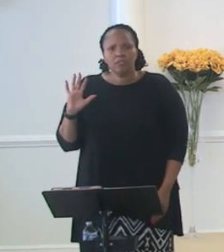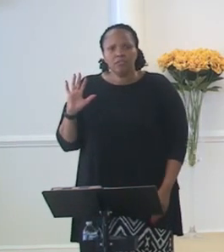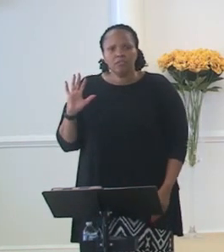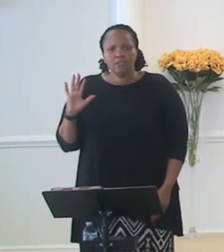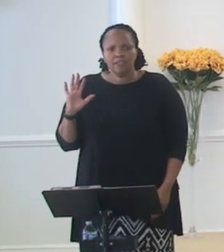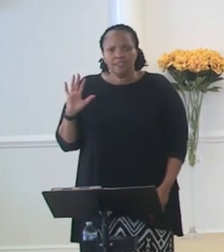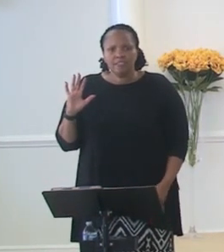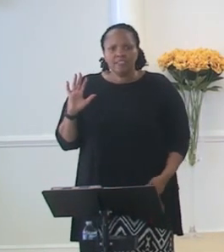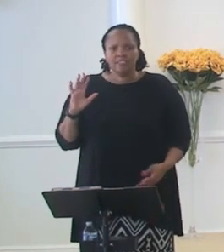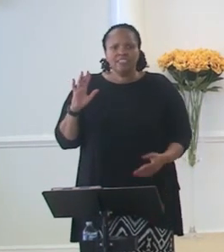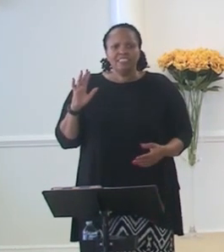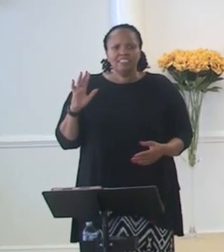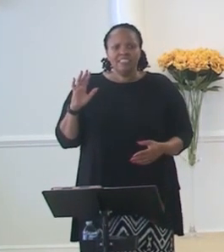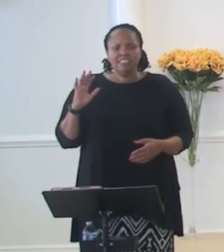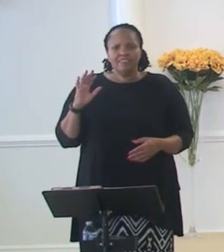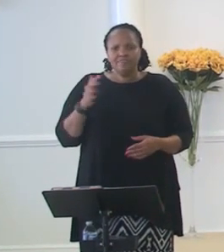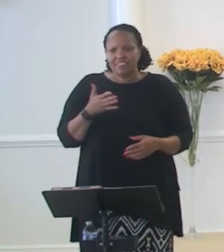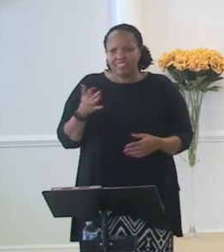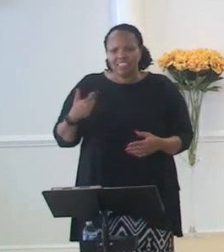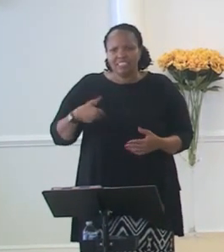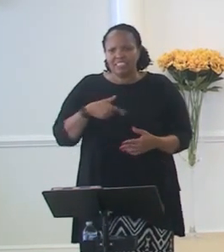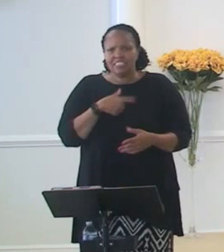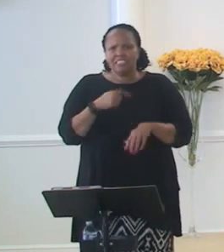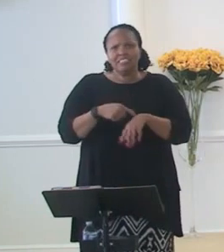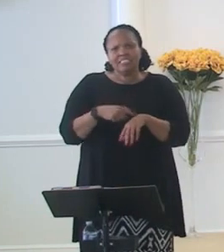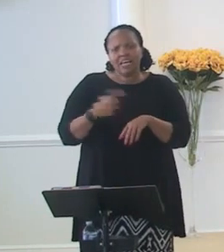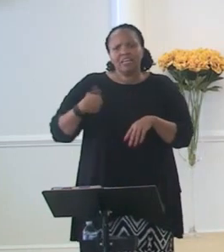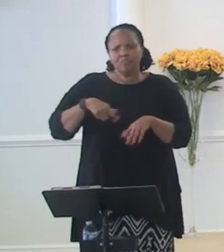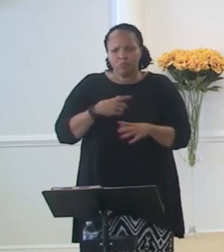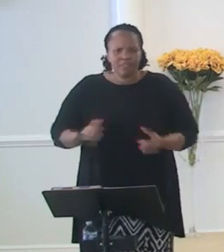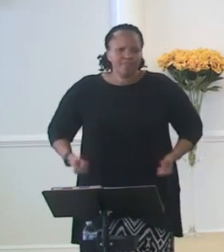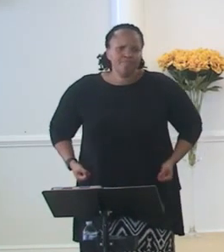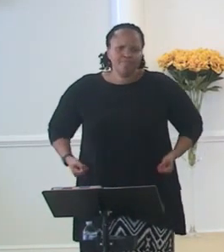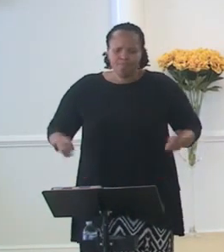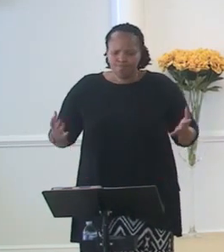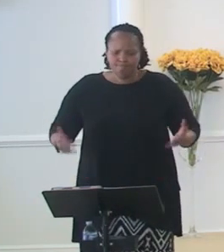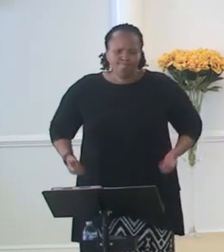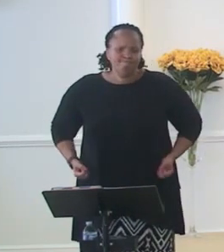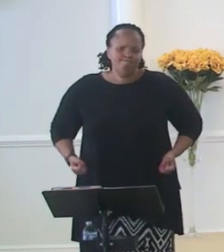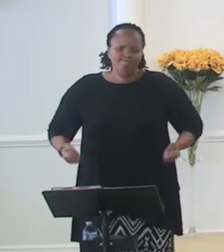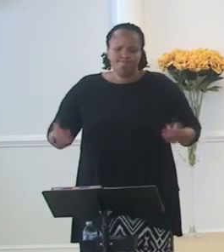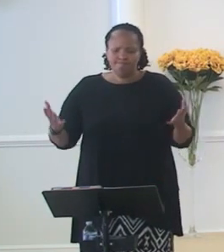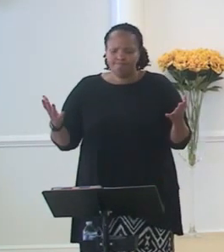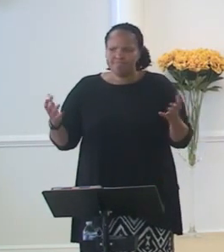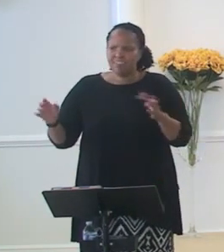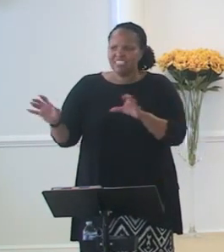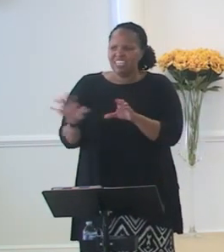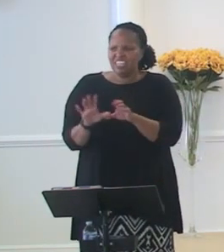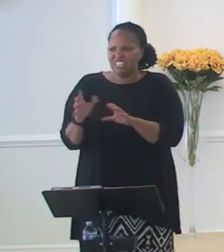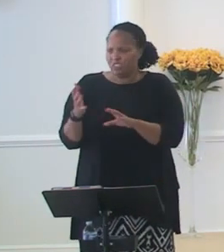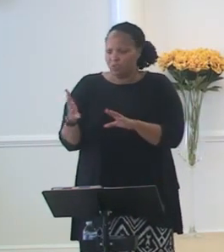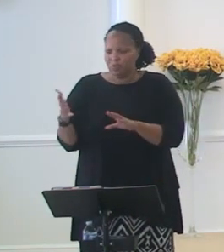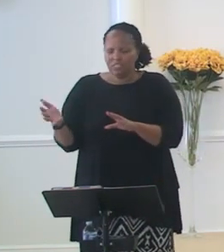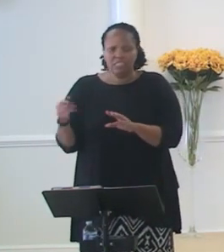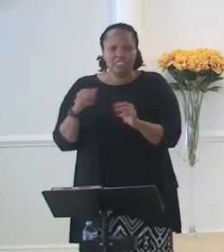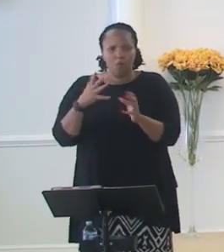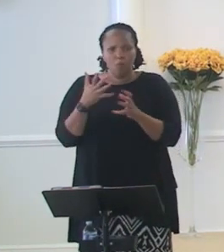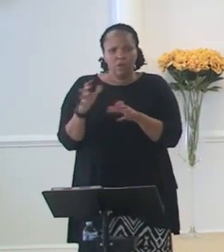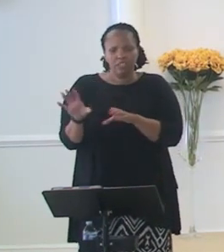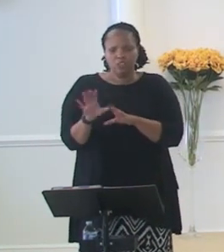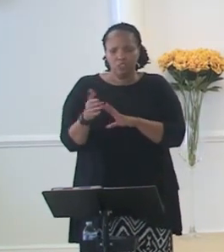to us we wasted because of doing things and wanted to do it our